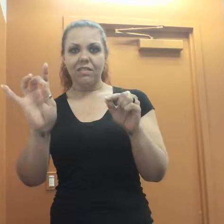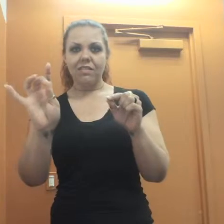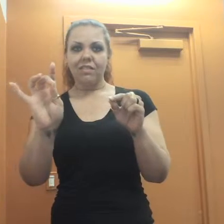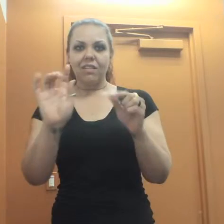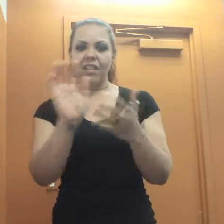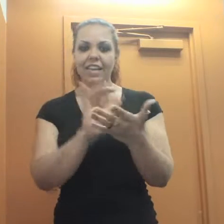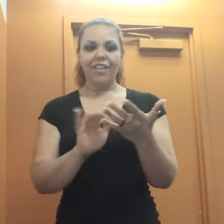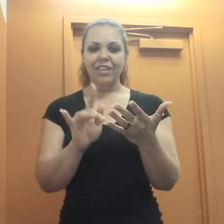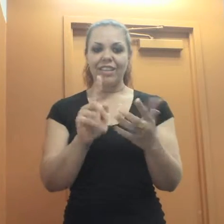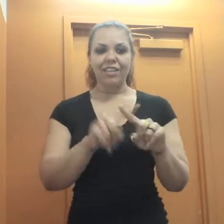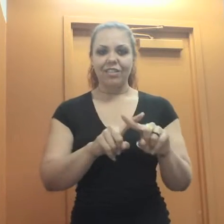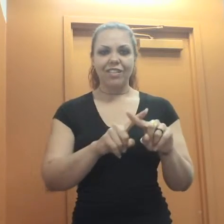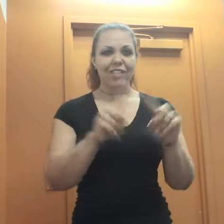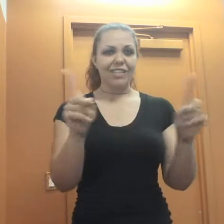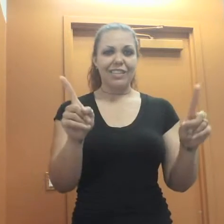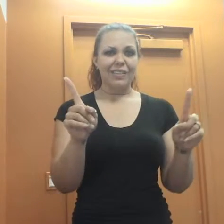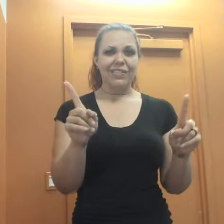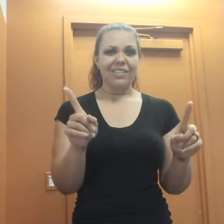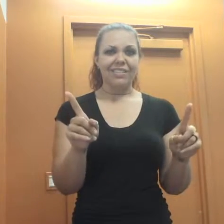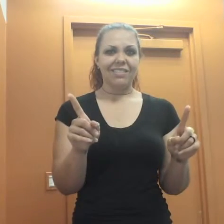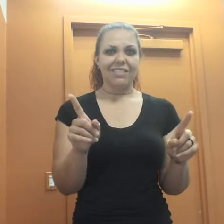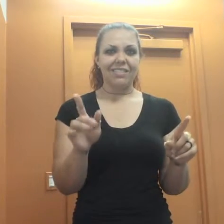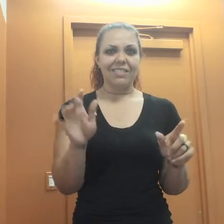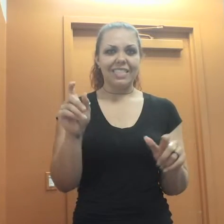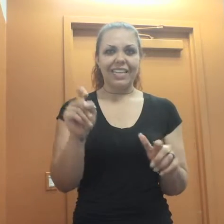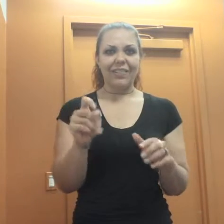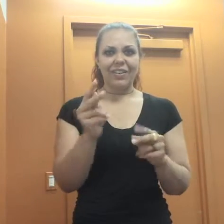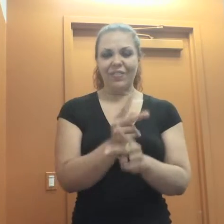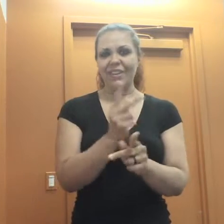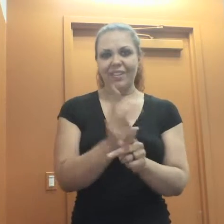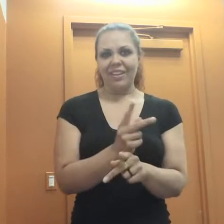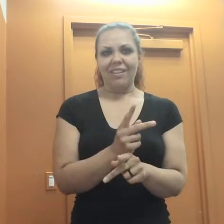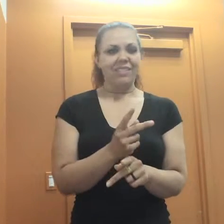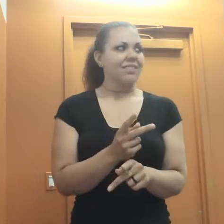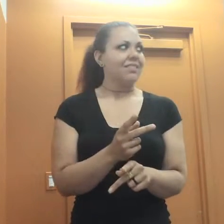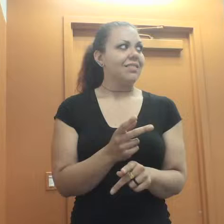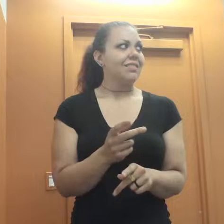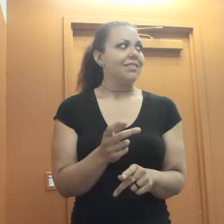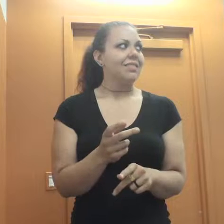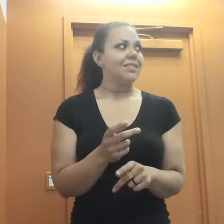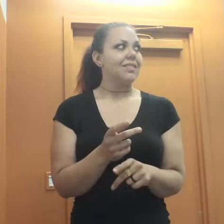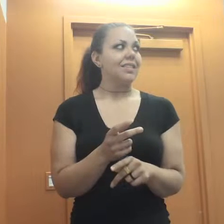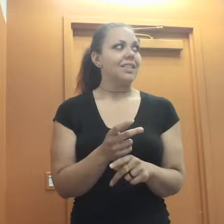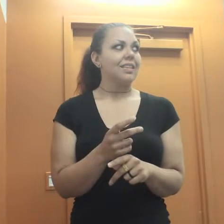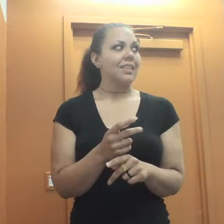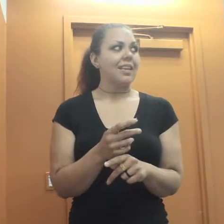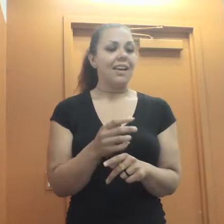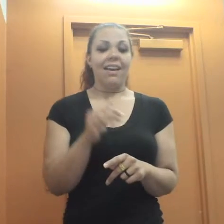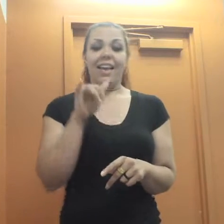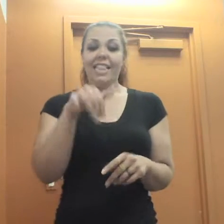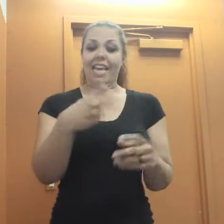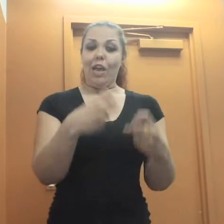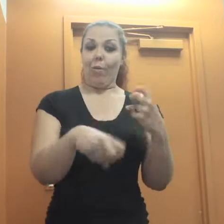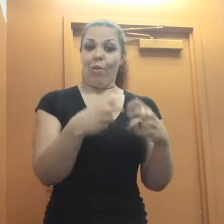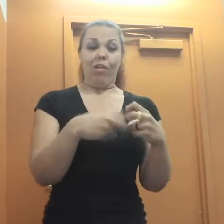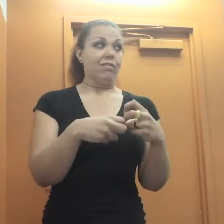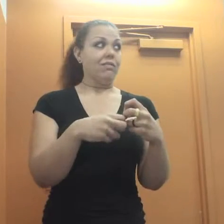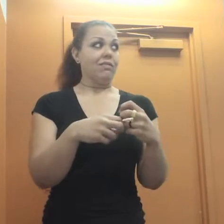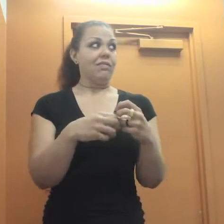The square root of 0.178 comes out to be equal to about 0.42. And an important thing to